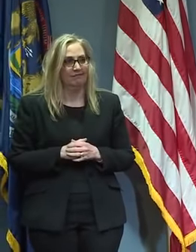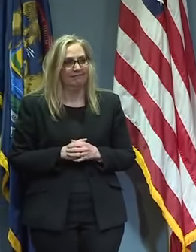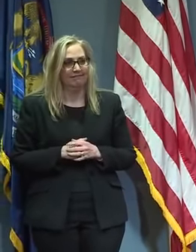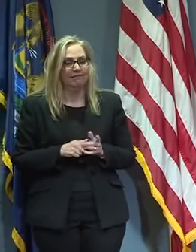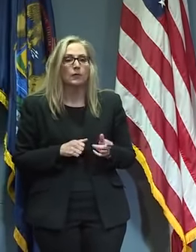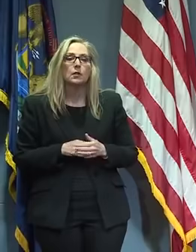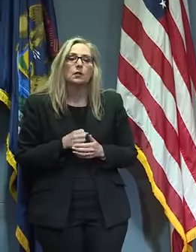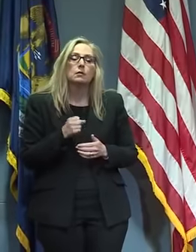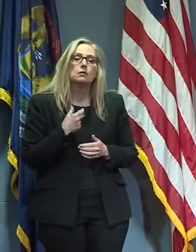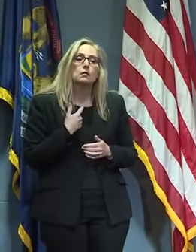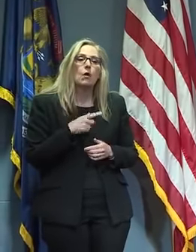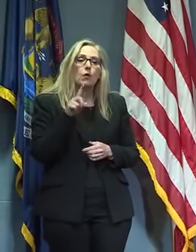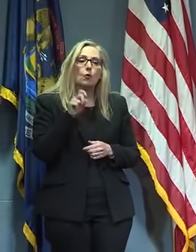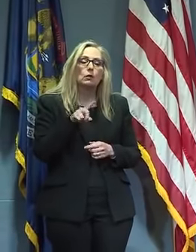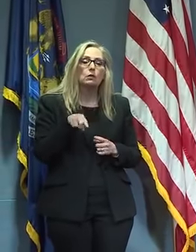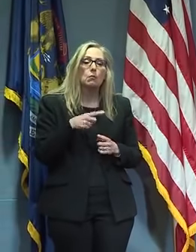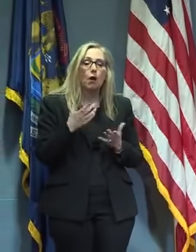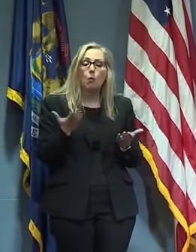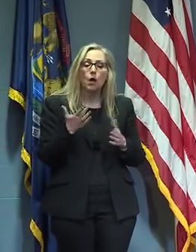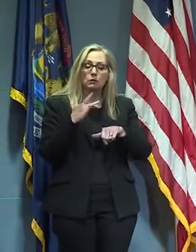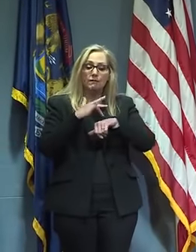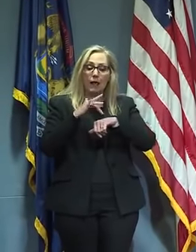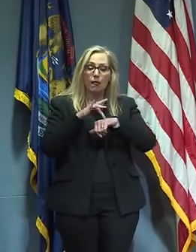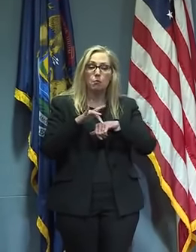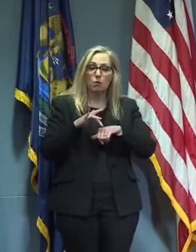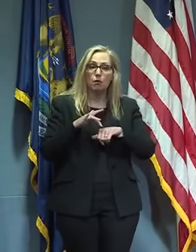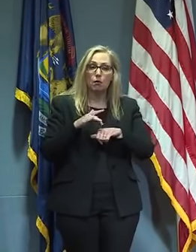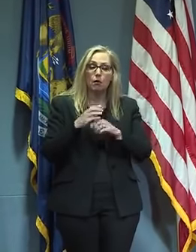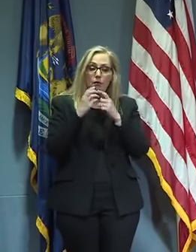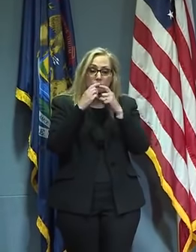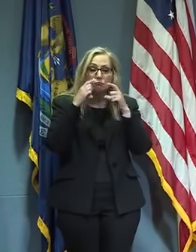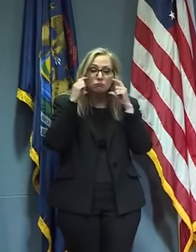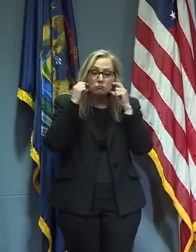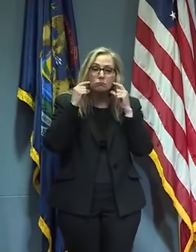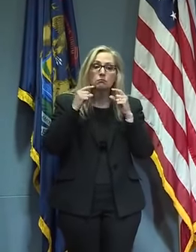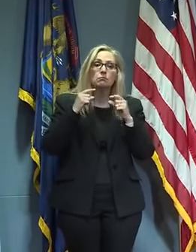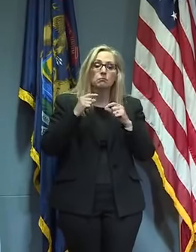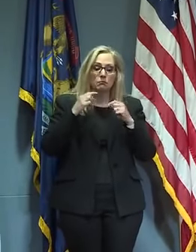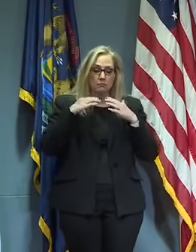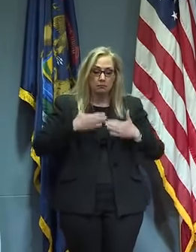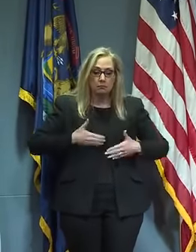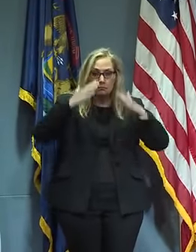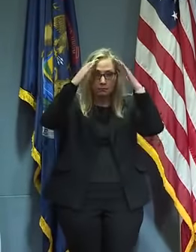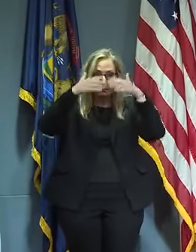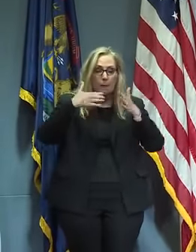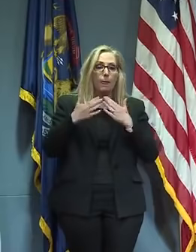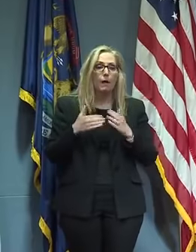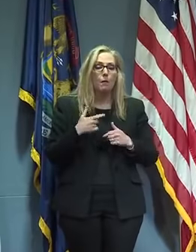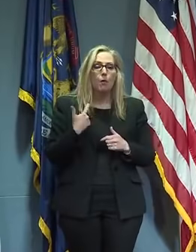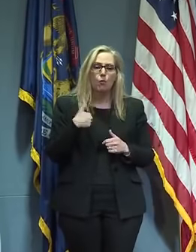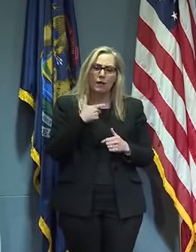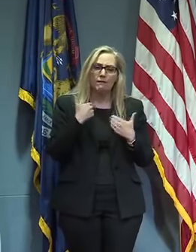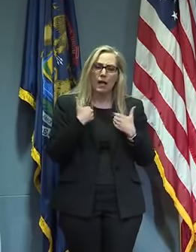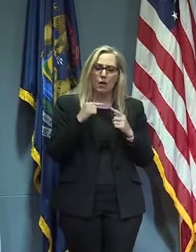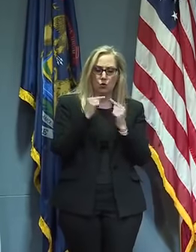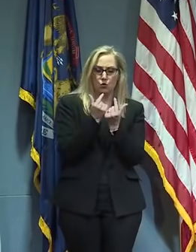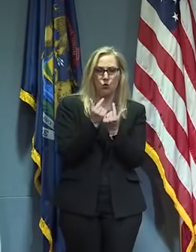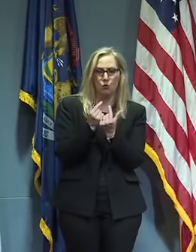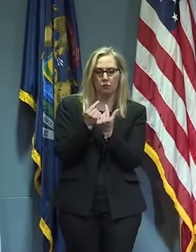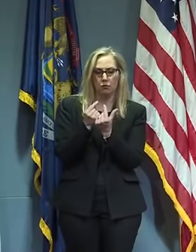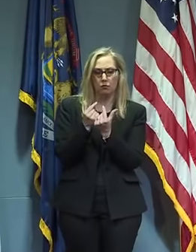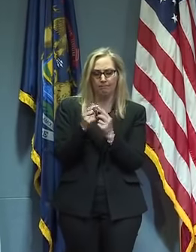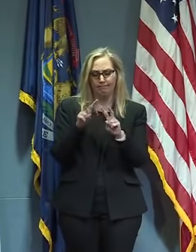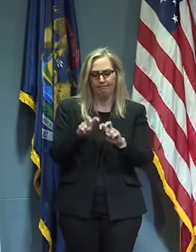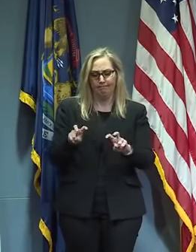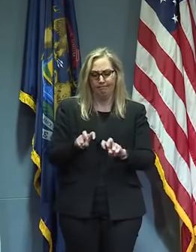So the question of availability of PPE is a really important question, and we've had a group studying the